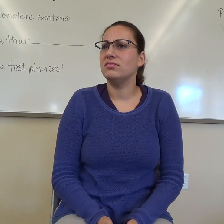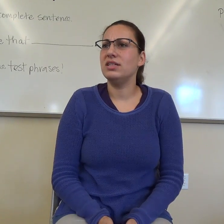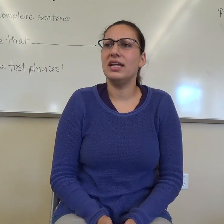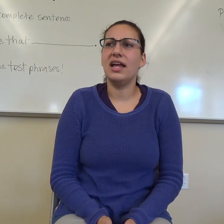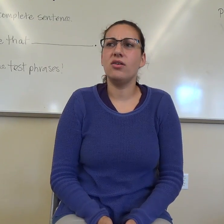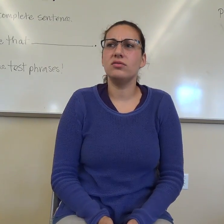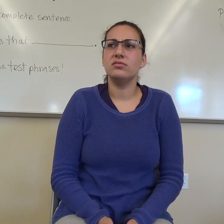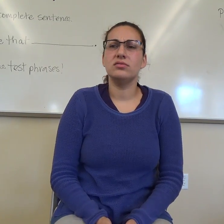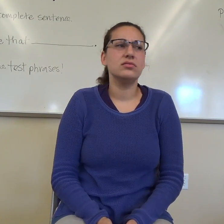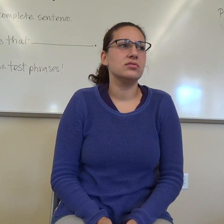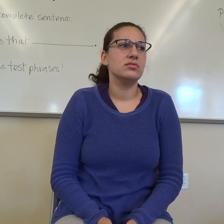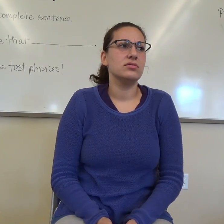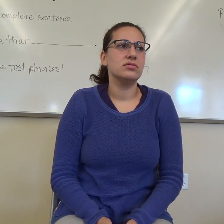Taken out?